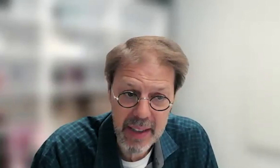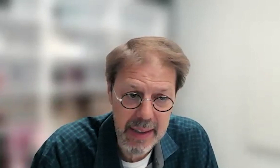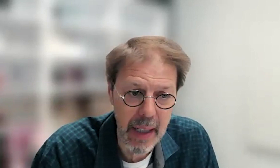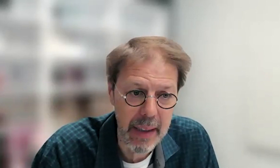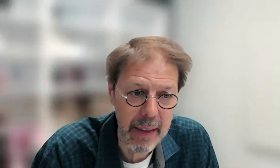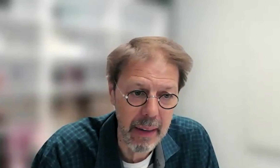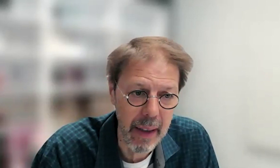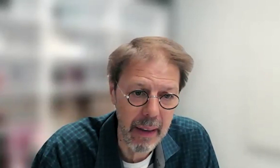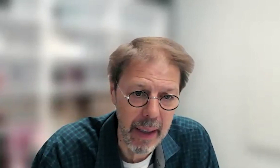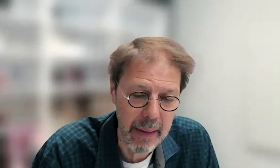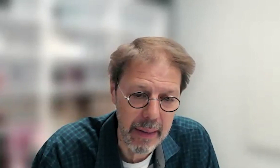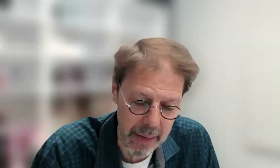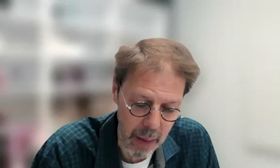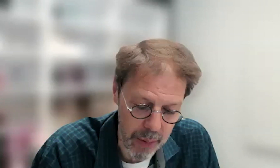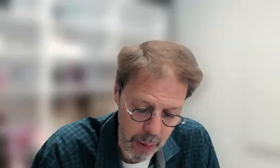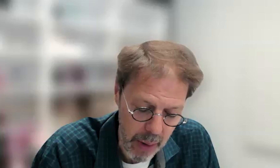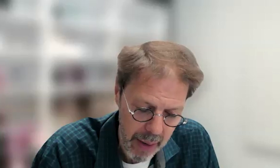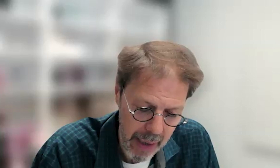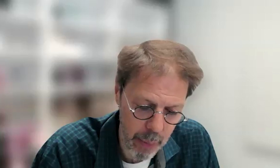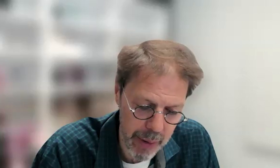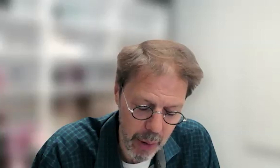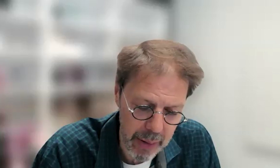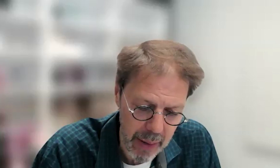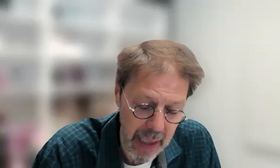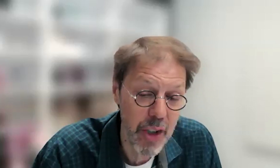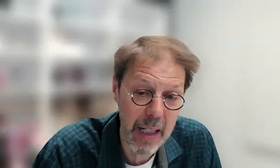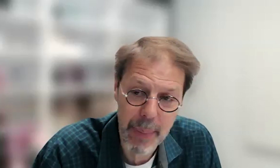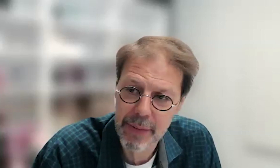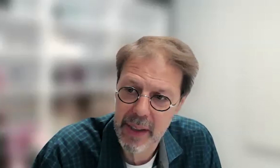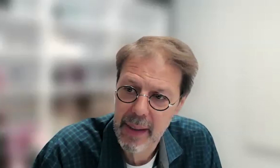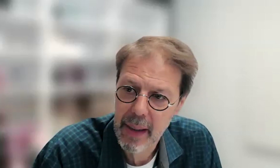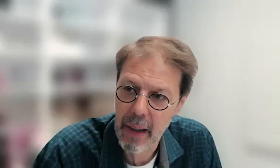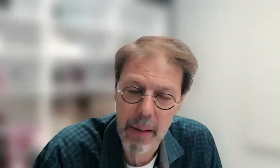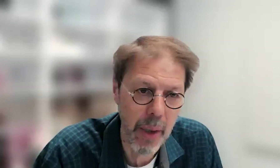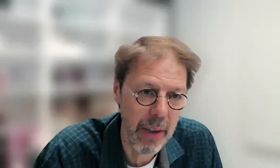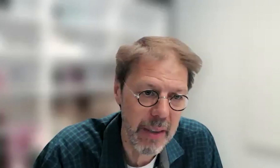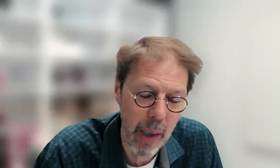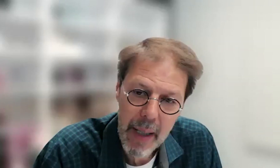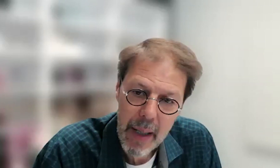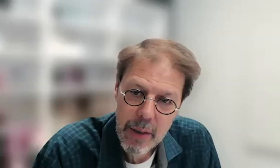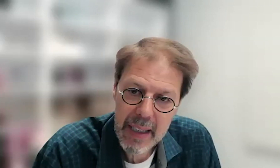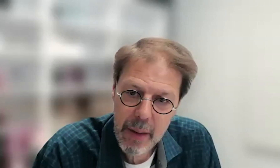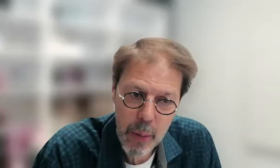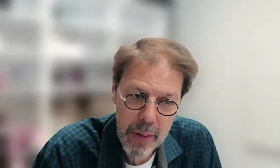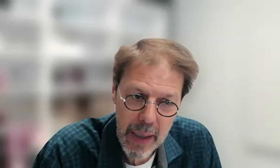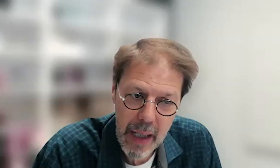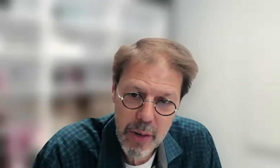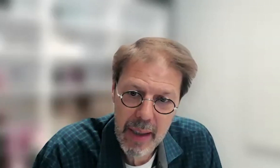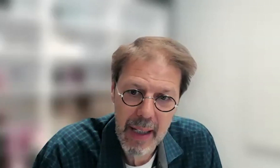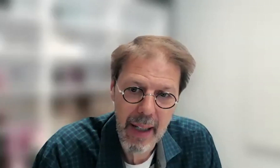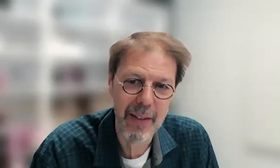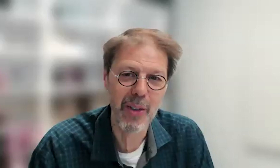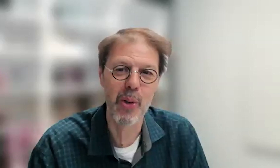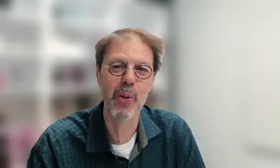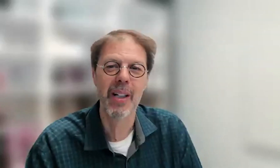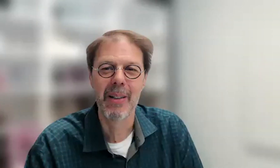and preferences, and also have a return and shared benefit model as well. So let's go,